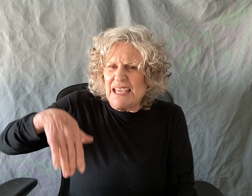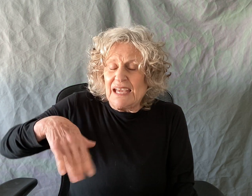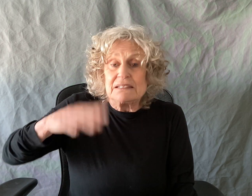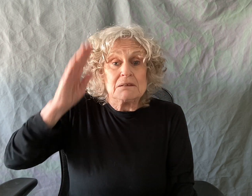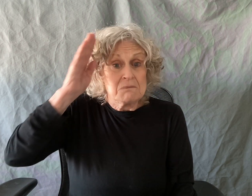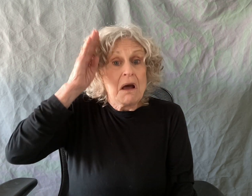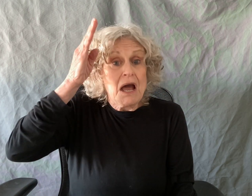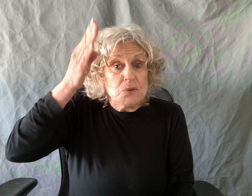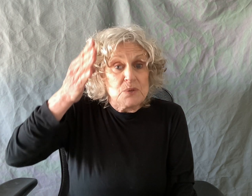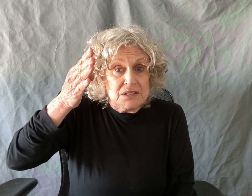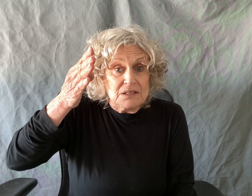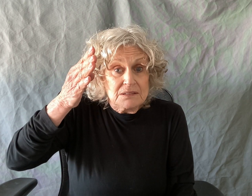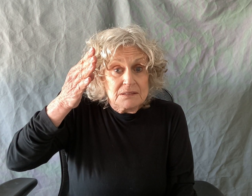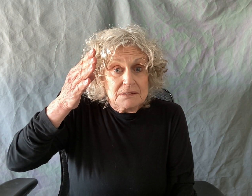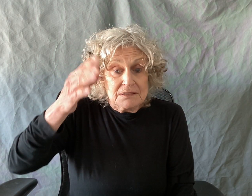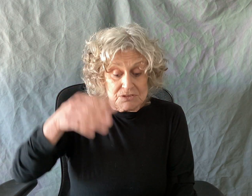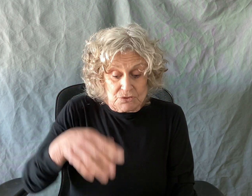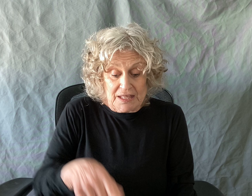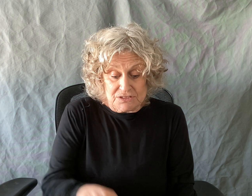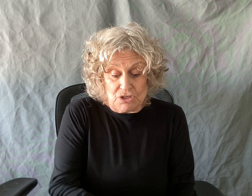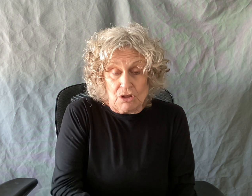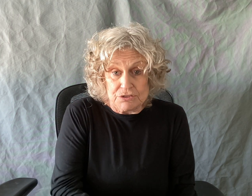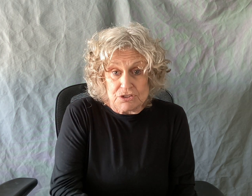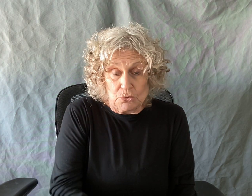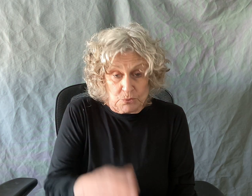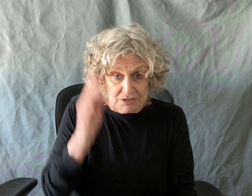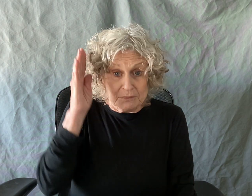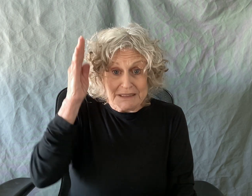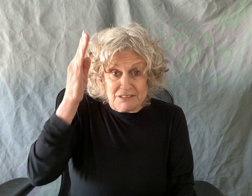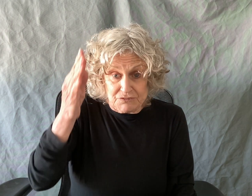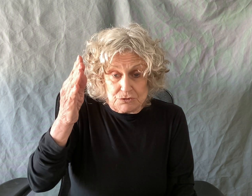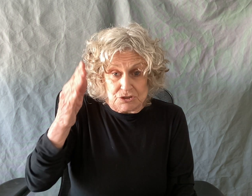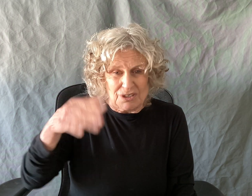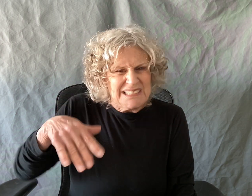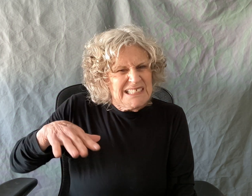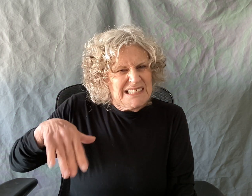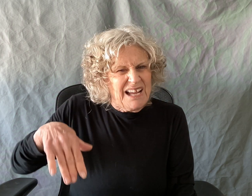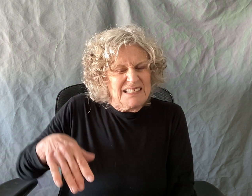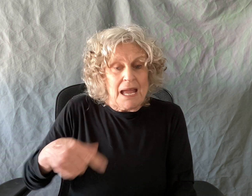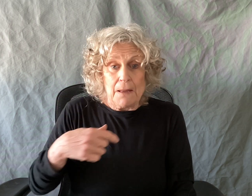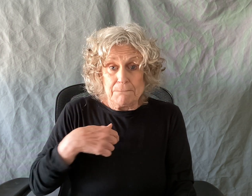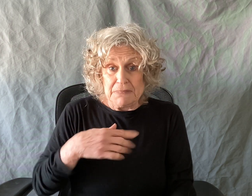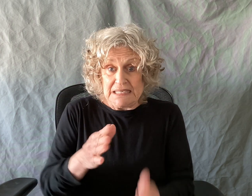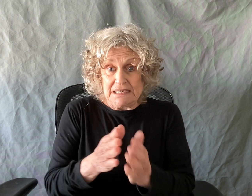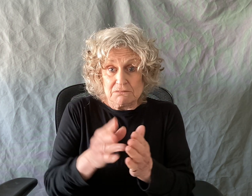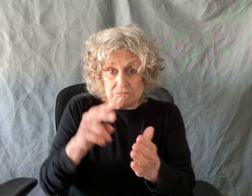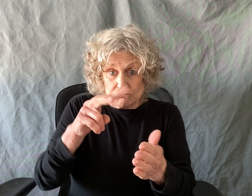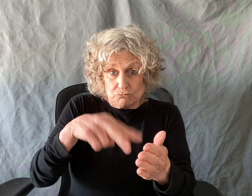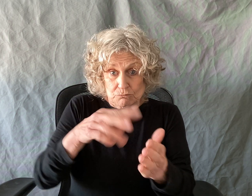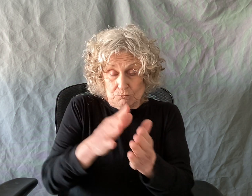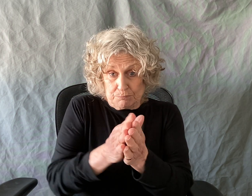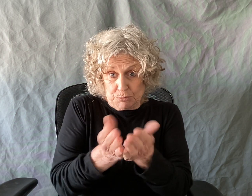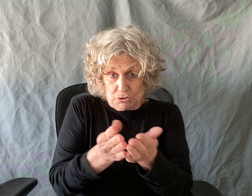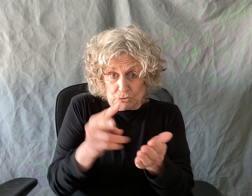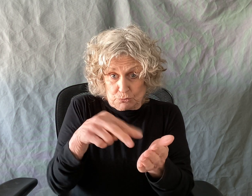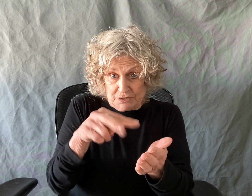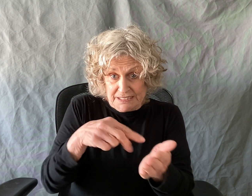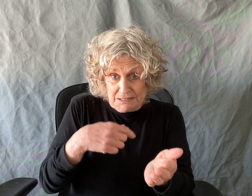yet, I will. So that's also will meaning future. Not yet. Me, book, read